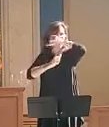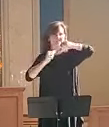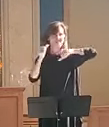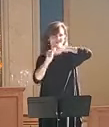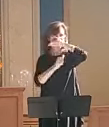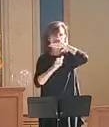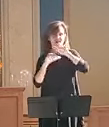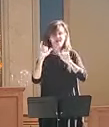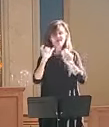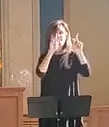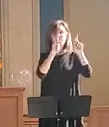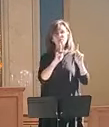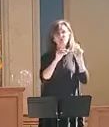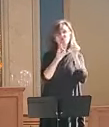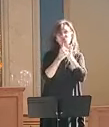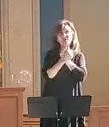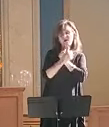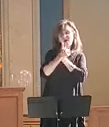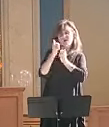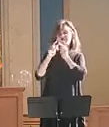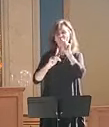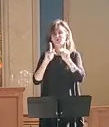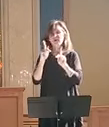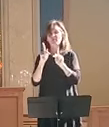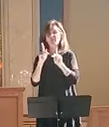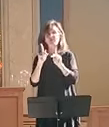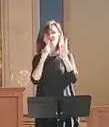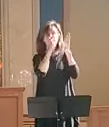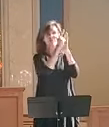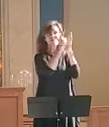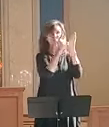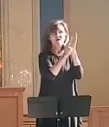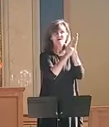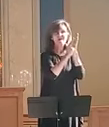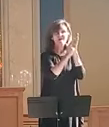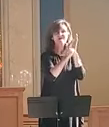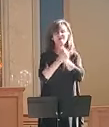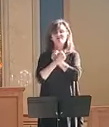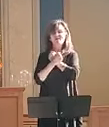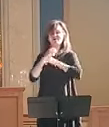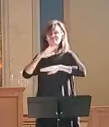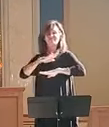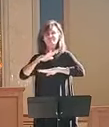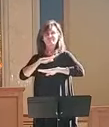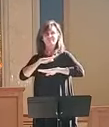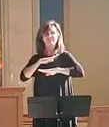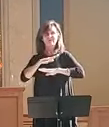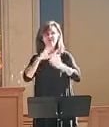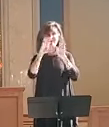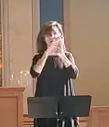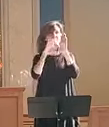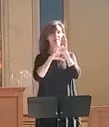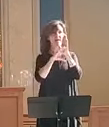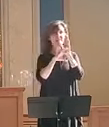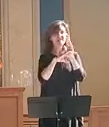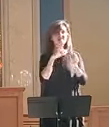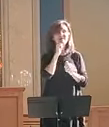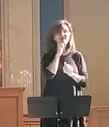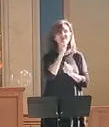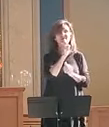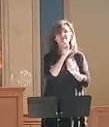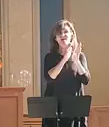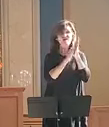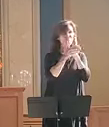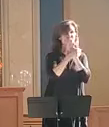one who loves another has fulfilled the law. The commandments, you shall not